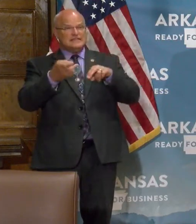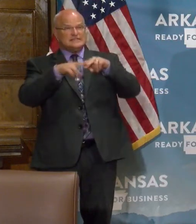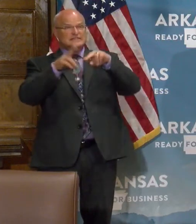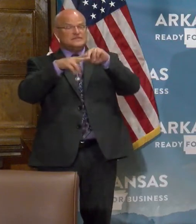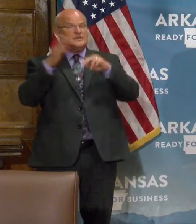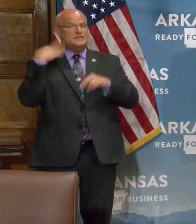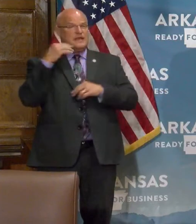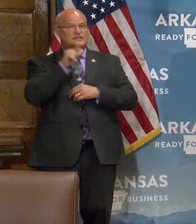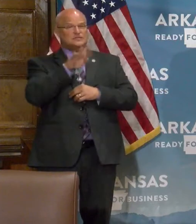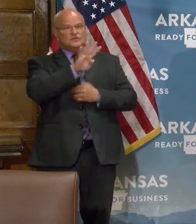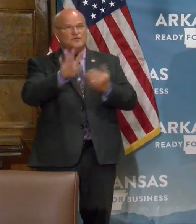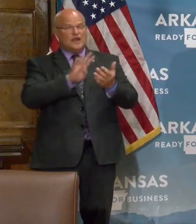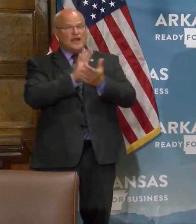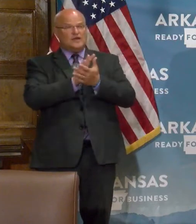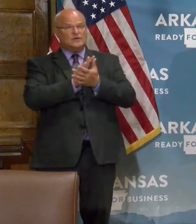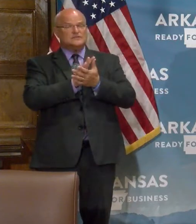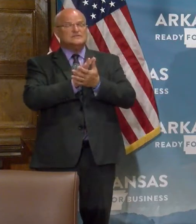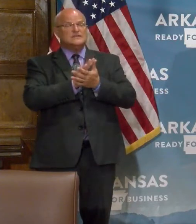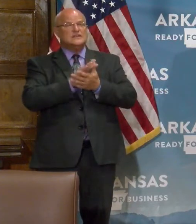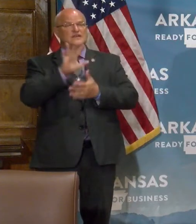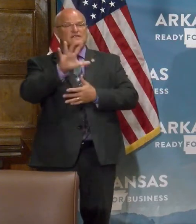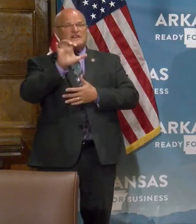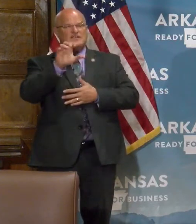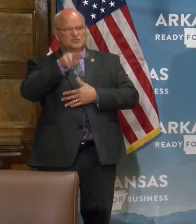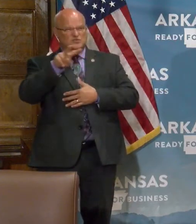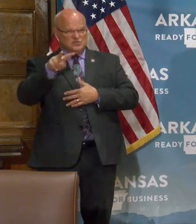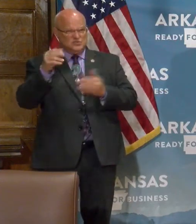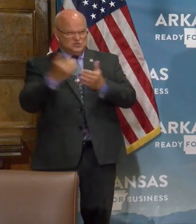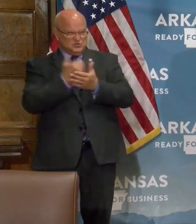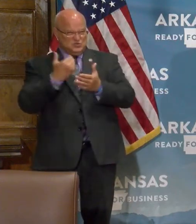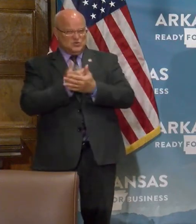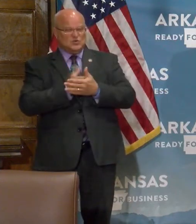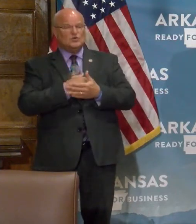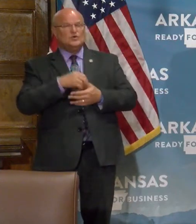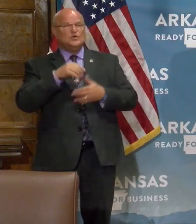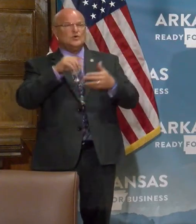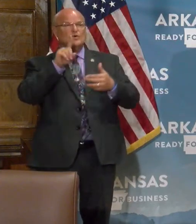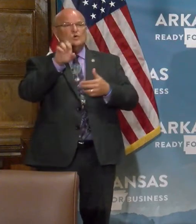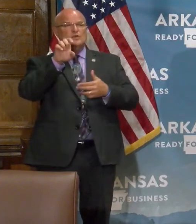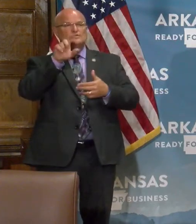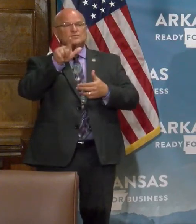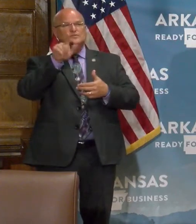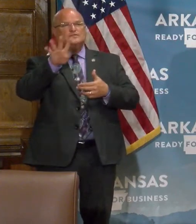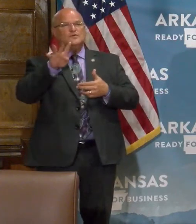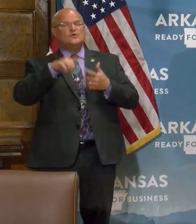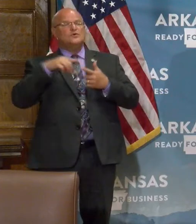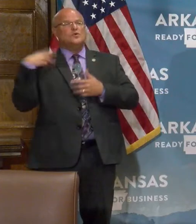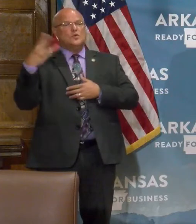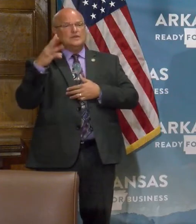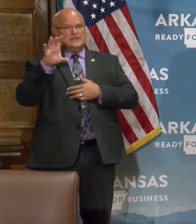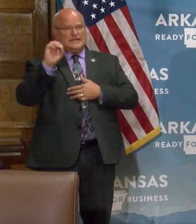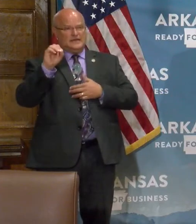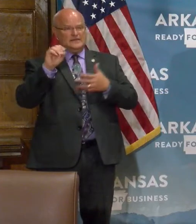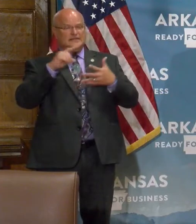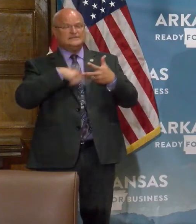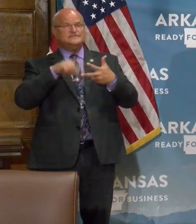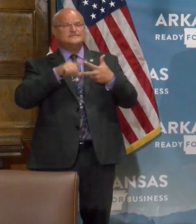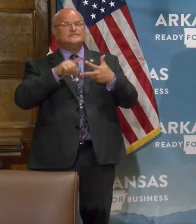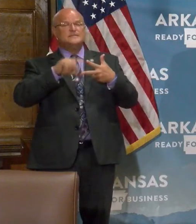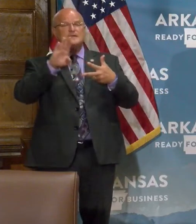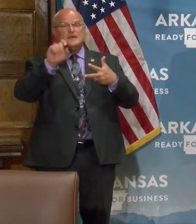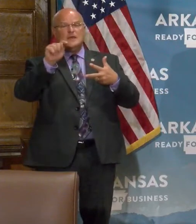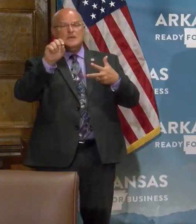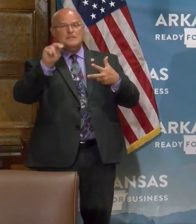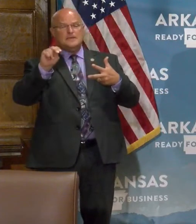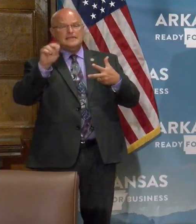over the last 24 hours, of the 522 new cases, 124 were in Washington County. Benton County